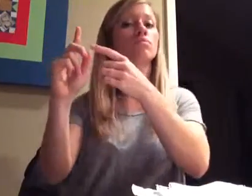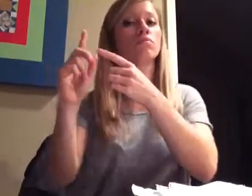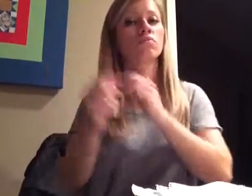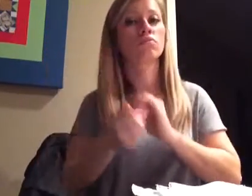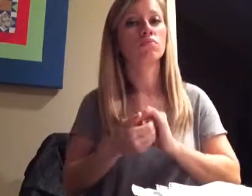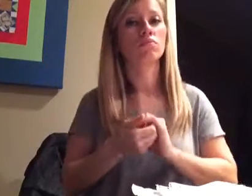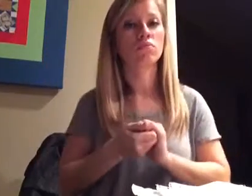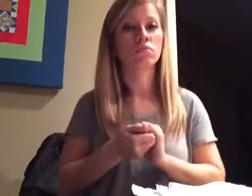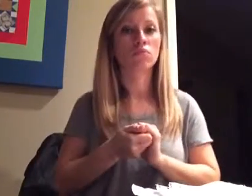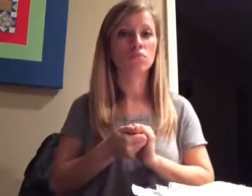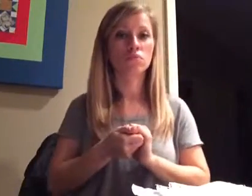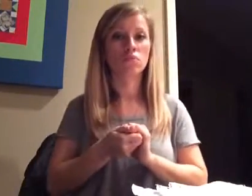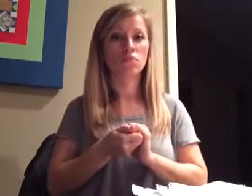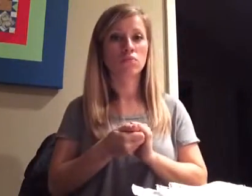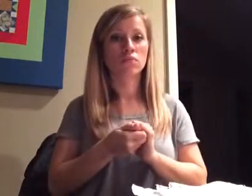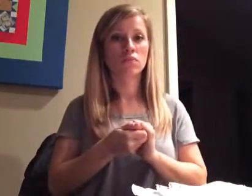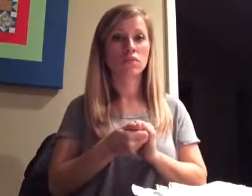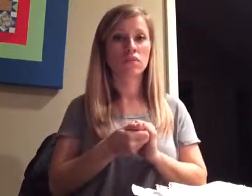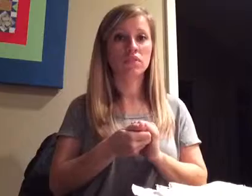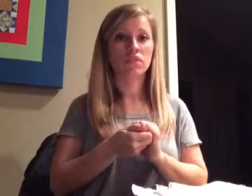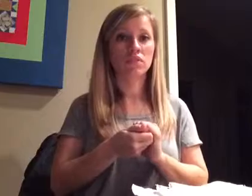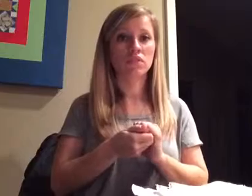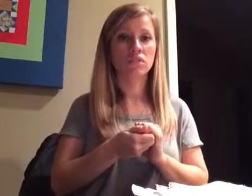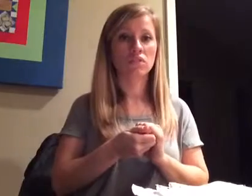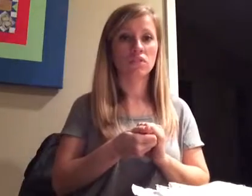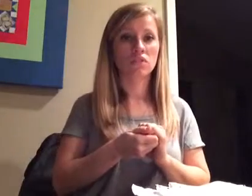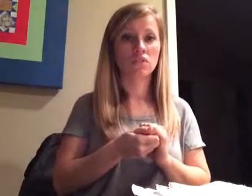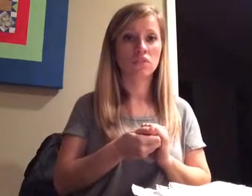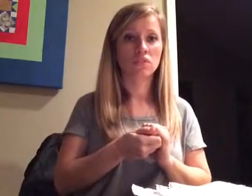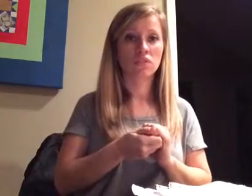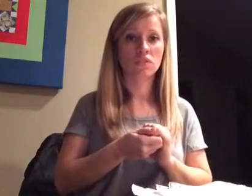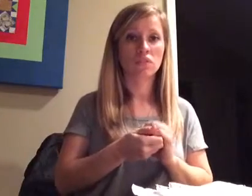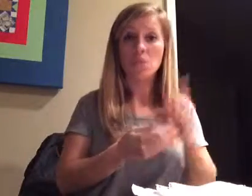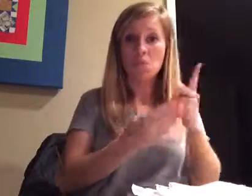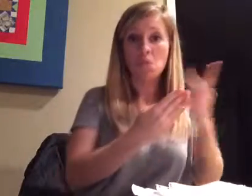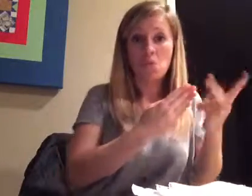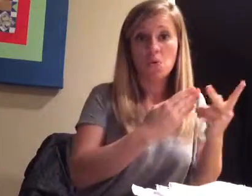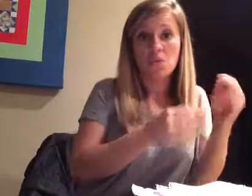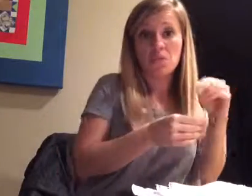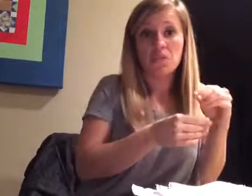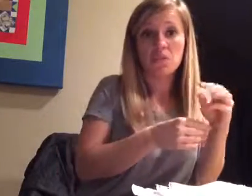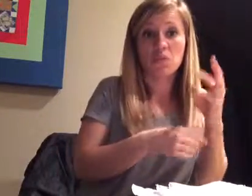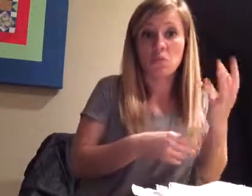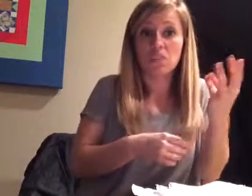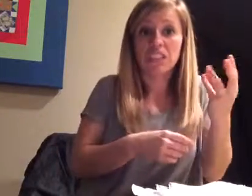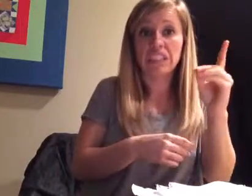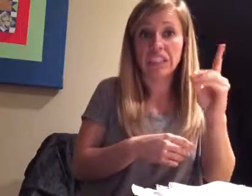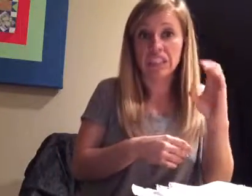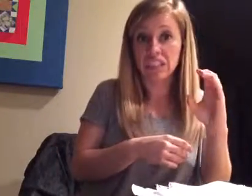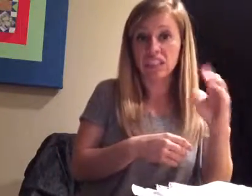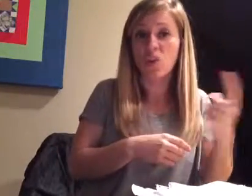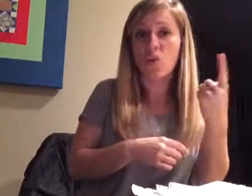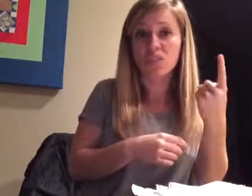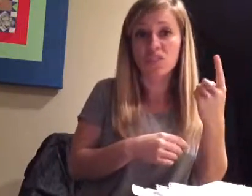The solution to these problems not rest on a massive program in Washington, nor can it rely solely on the strained